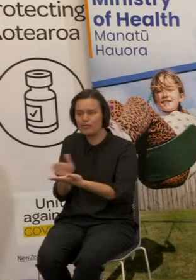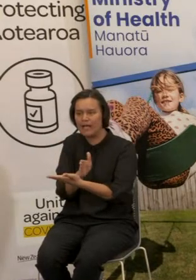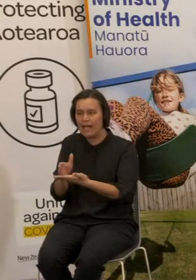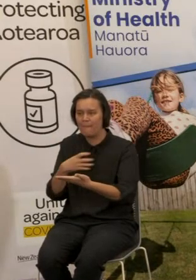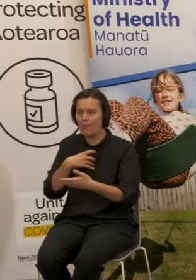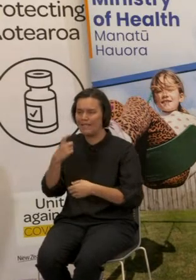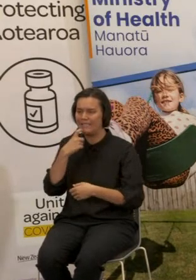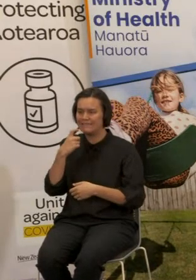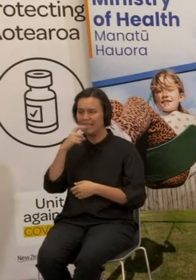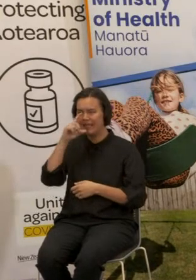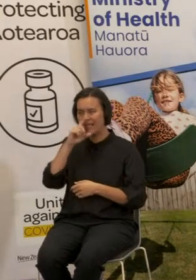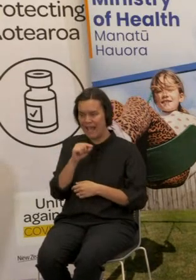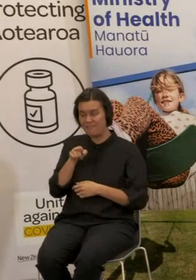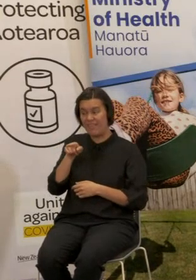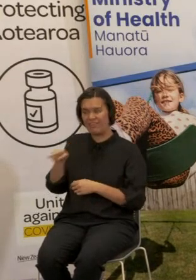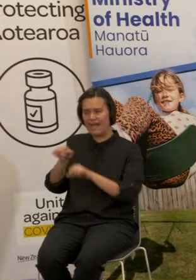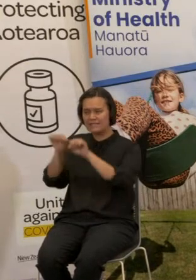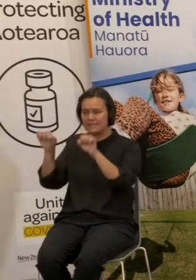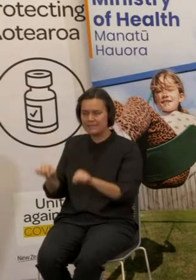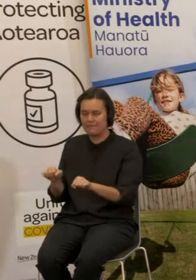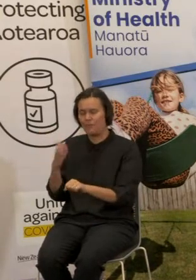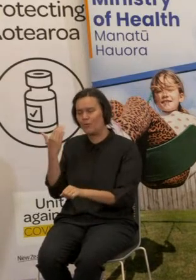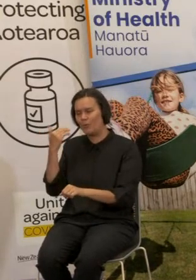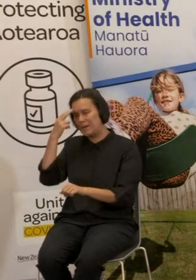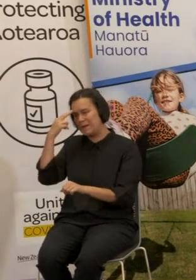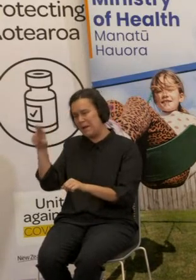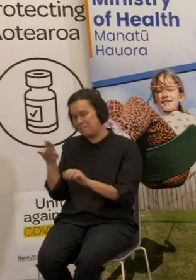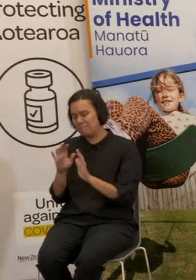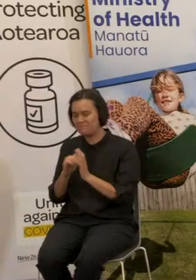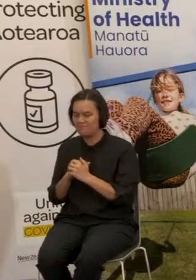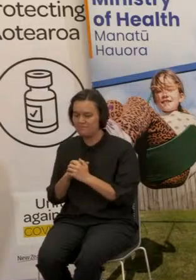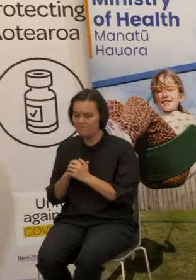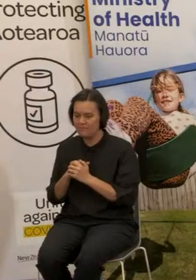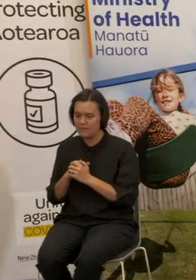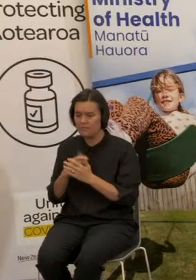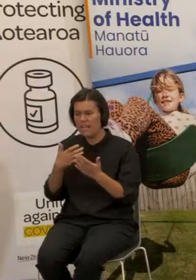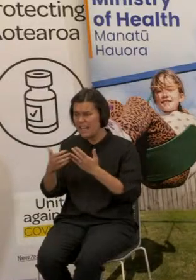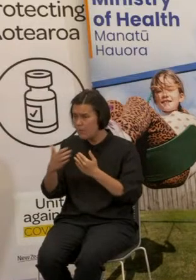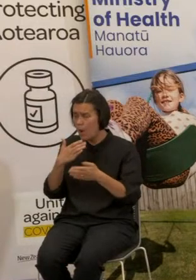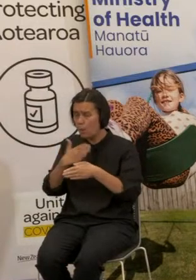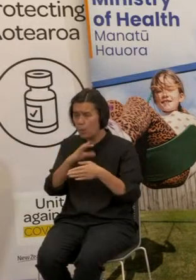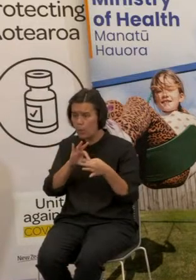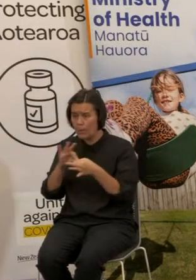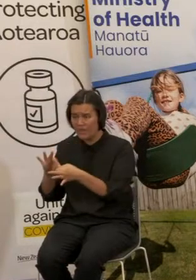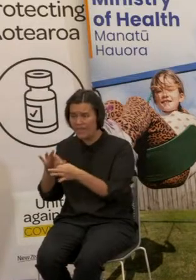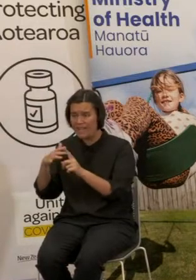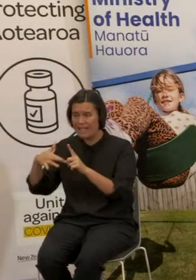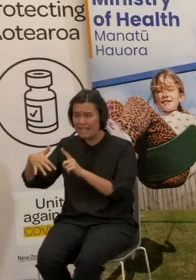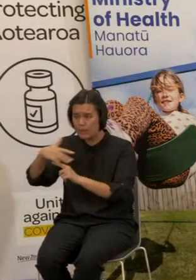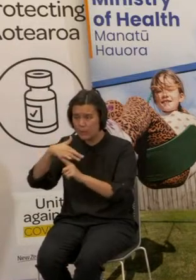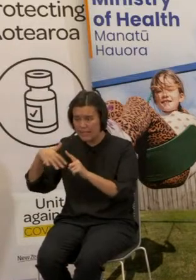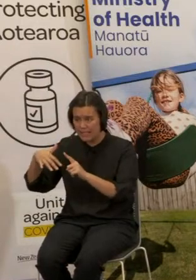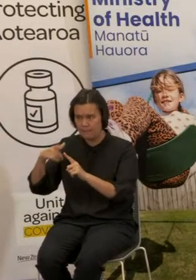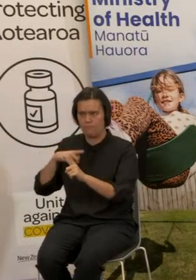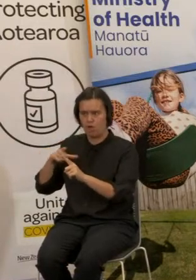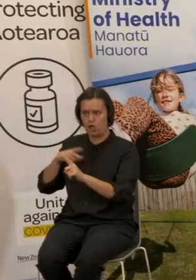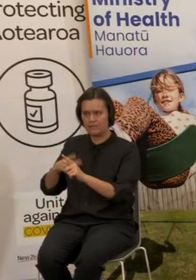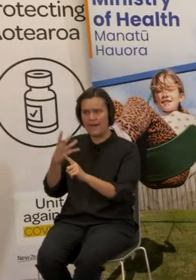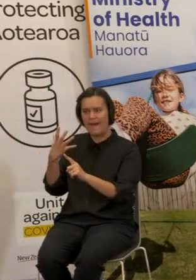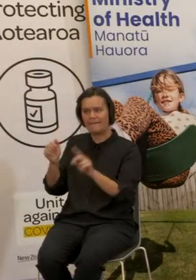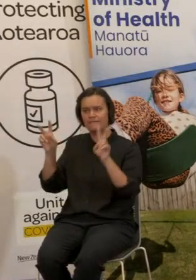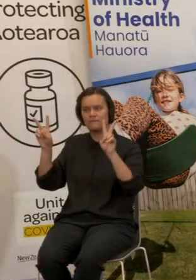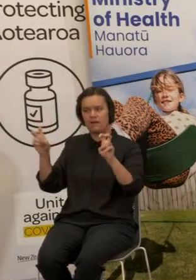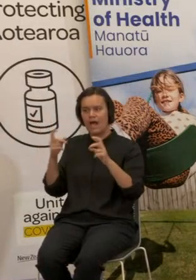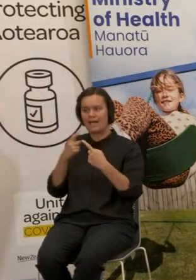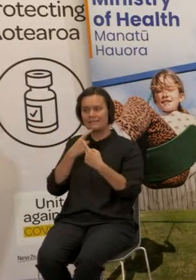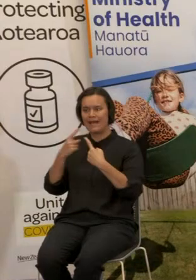It's got a funky name called Clipper. And we've worked in partnership with iwi, in particular through our data sovereignty group. I just want to big ups to